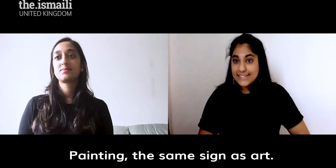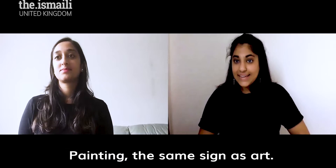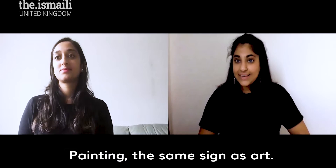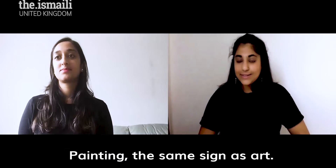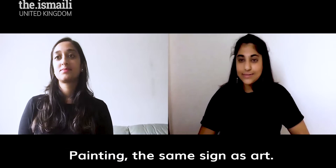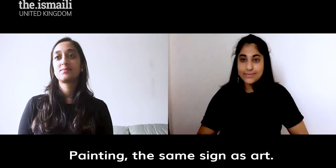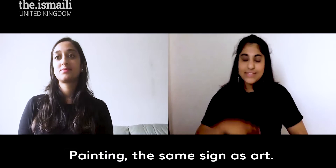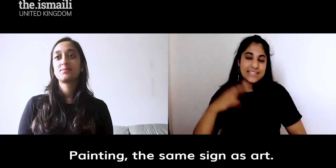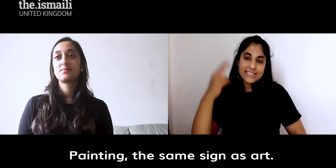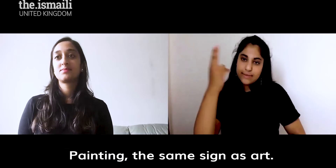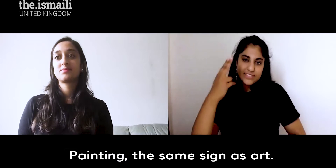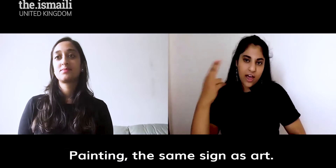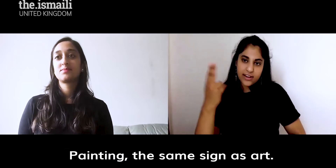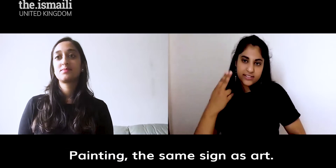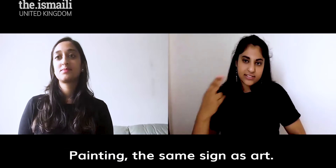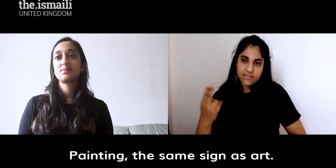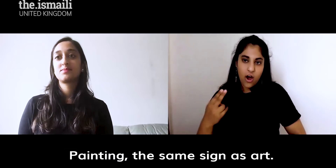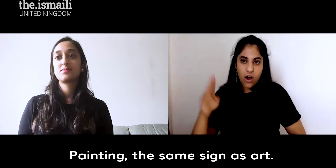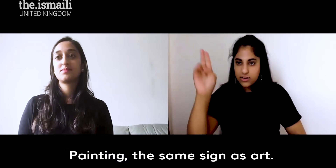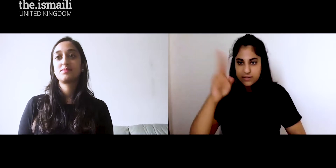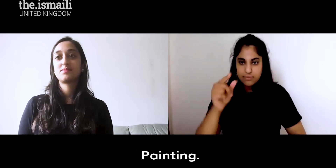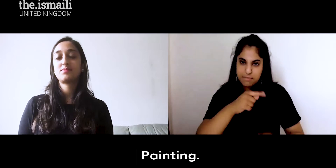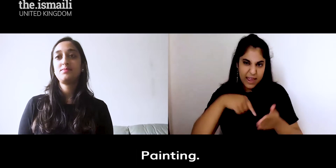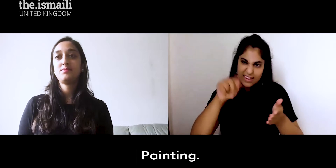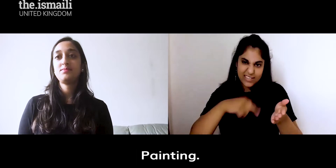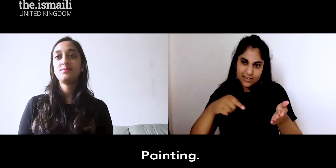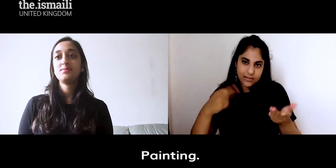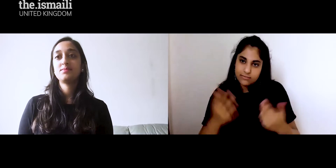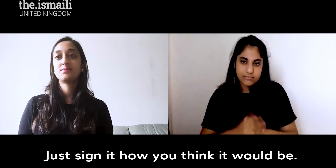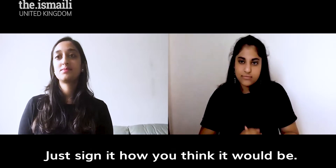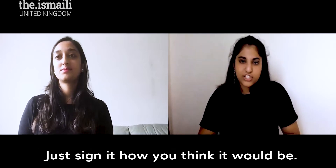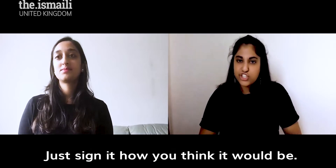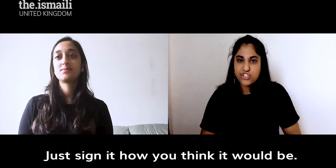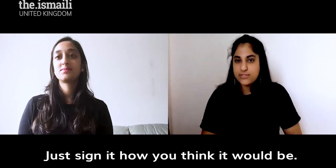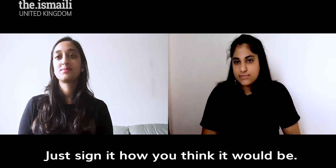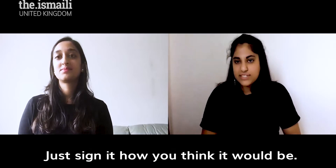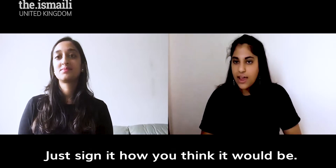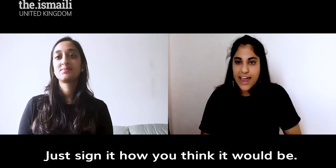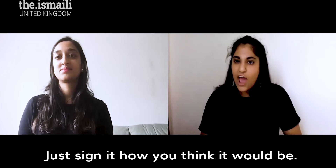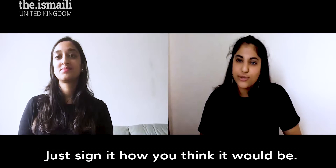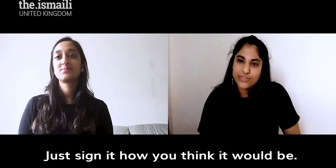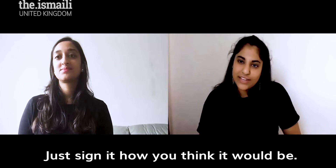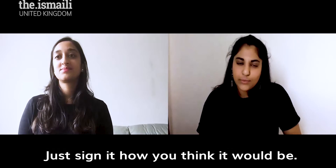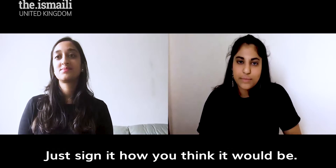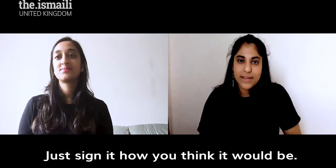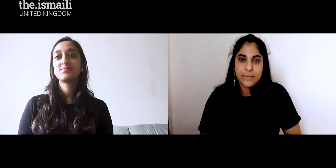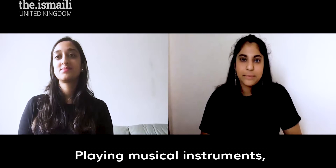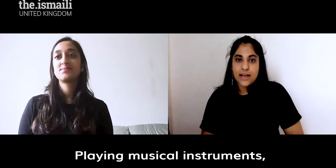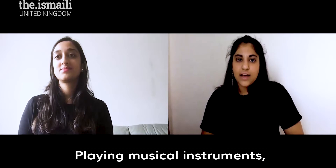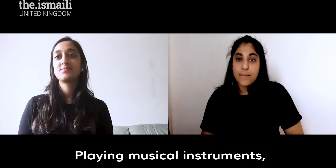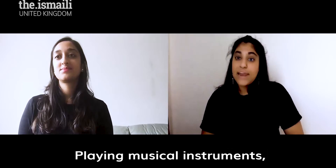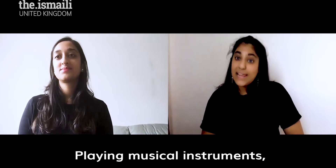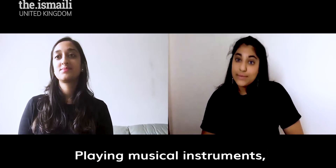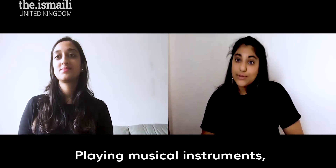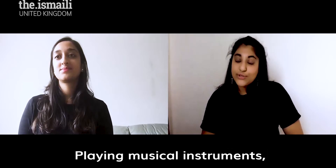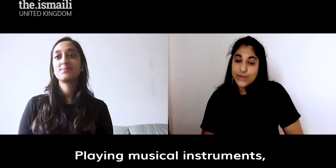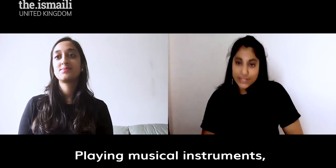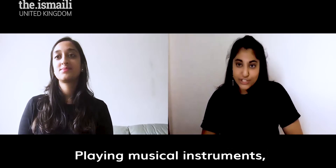Painting, it's the same sign as art, painting. You can just sign it how you think it would be. Playing musical